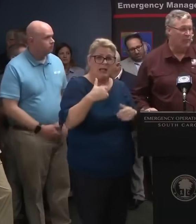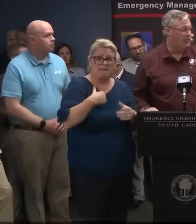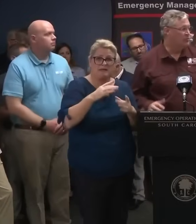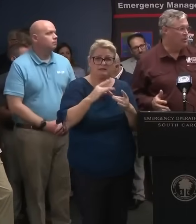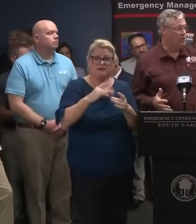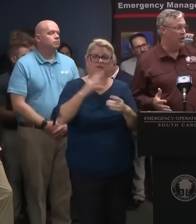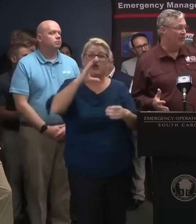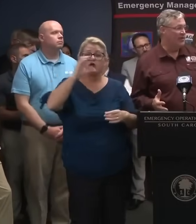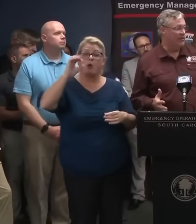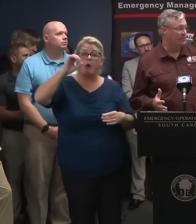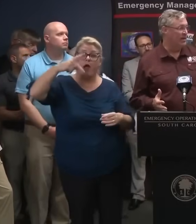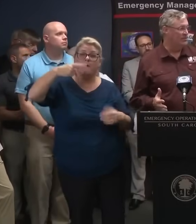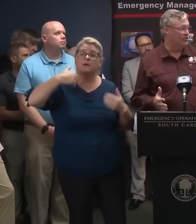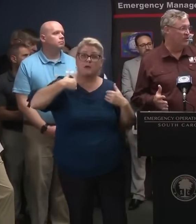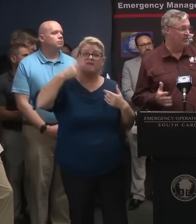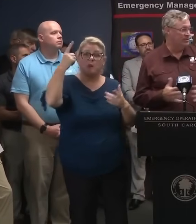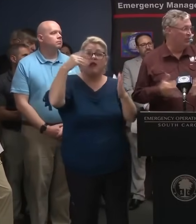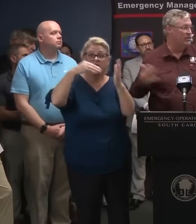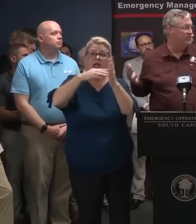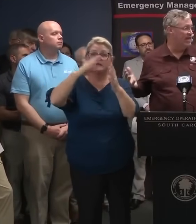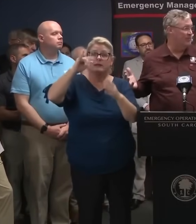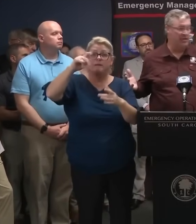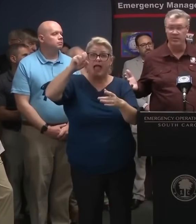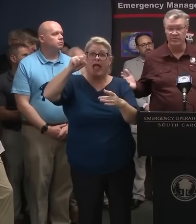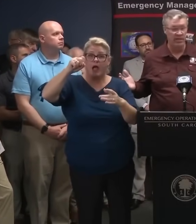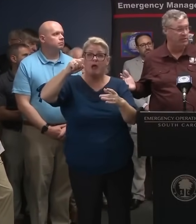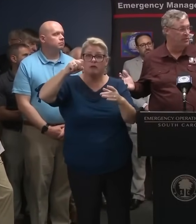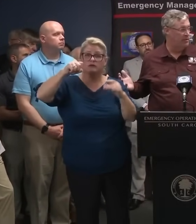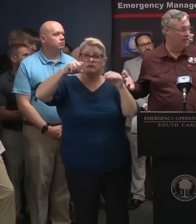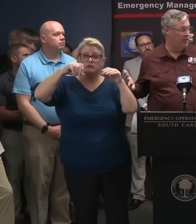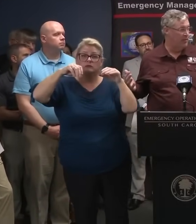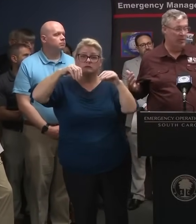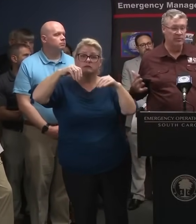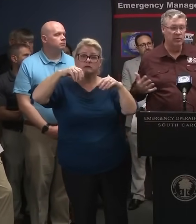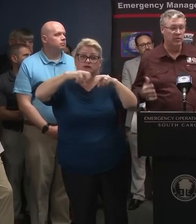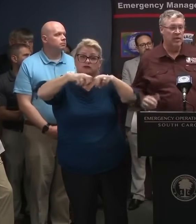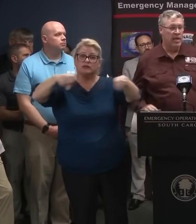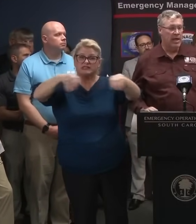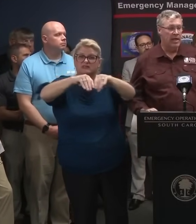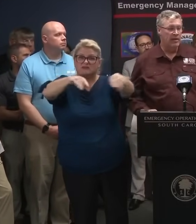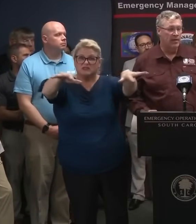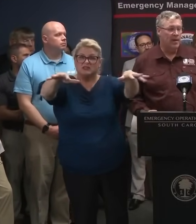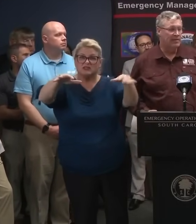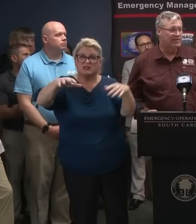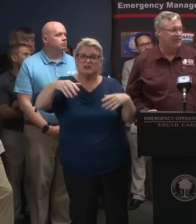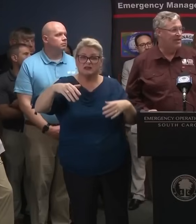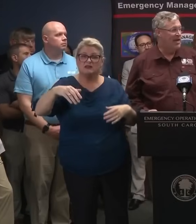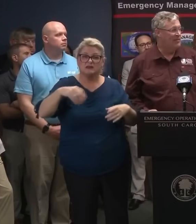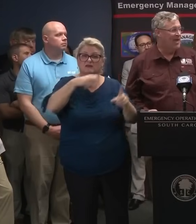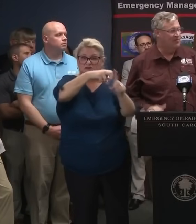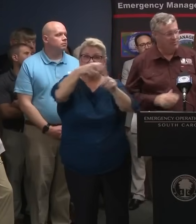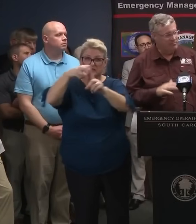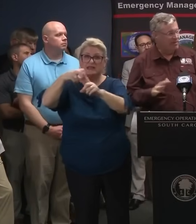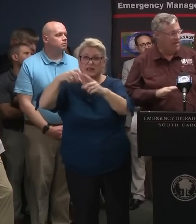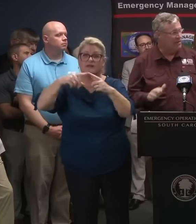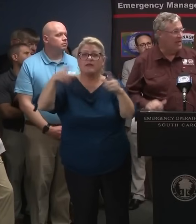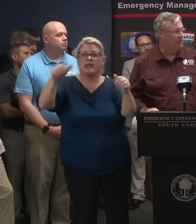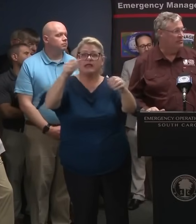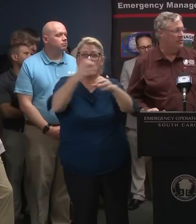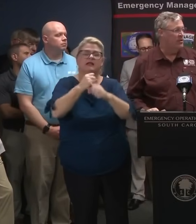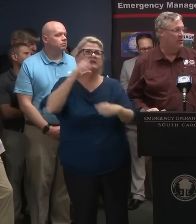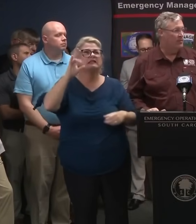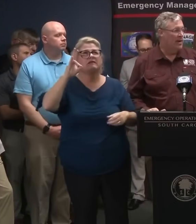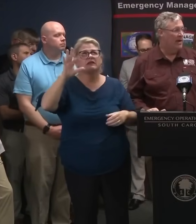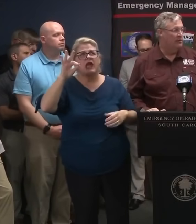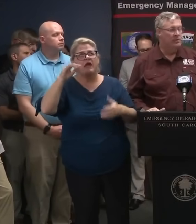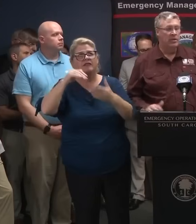For the cooperatives, we do have 1,000 miles of transmission, but we just tapped the interstates that our peers own, and about 79,000,